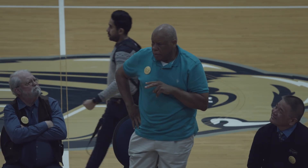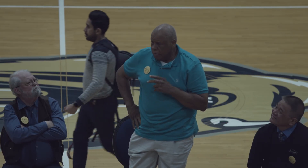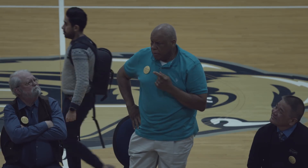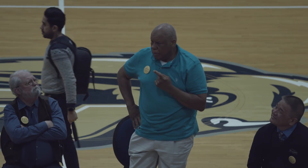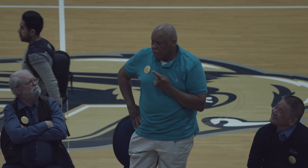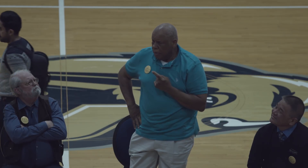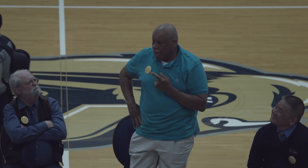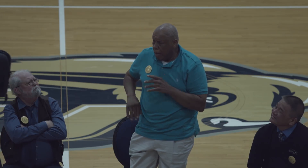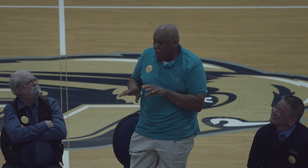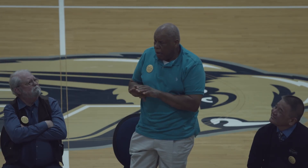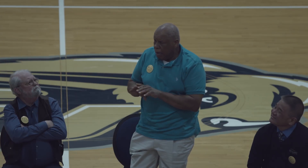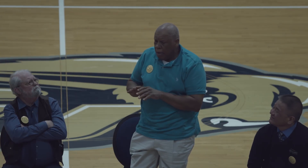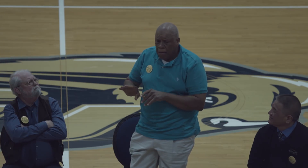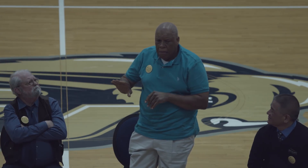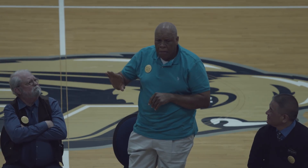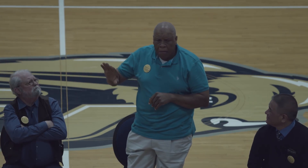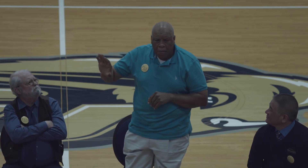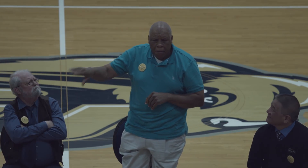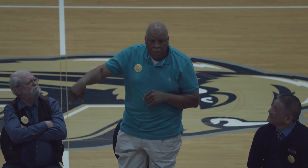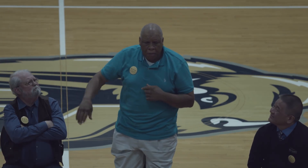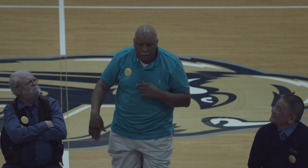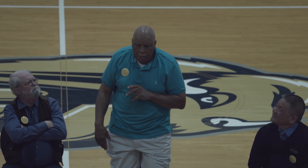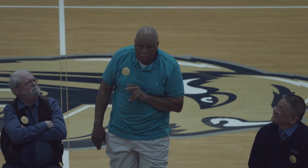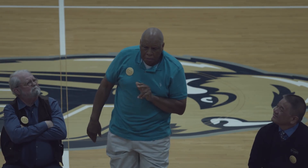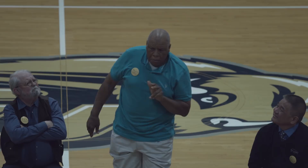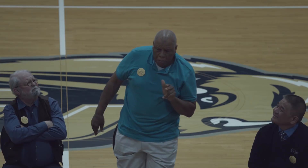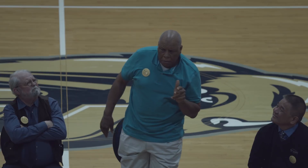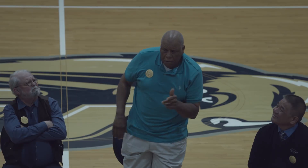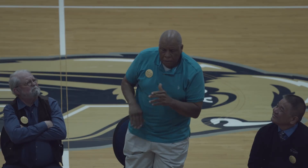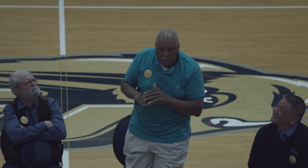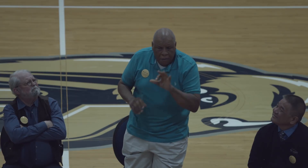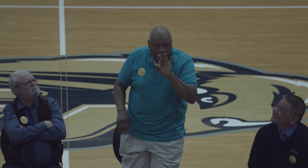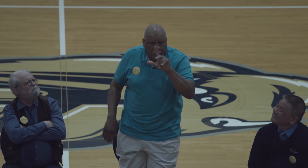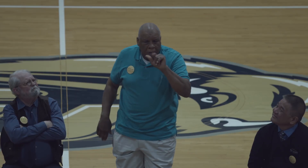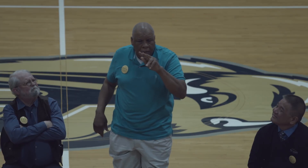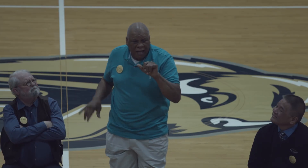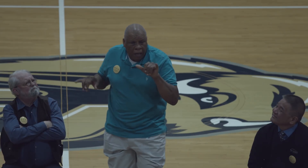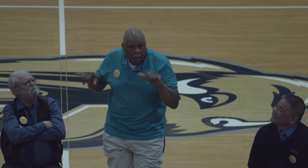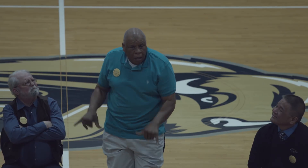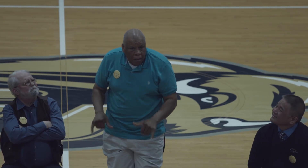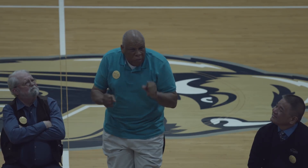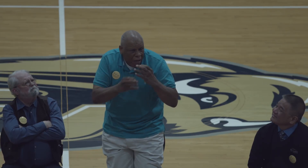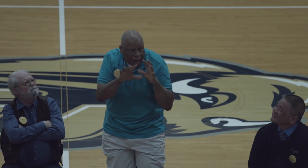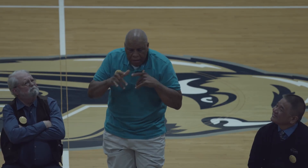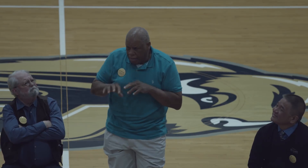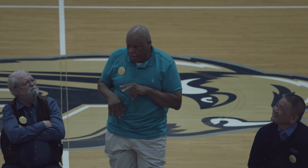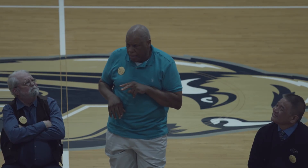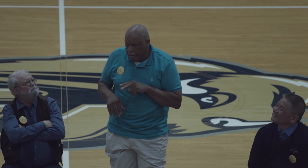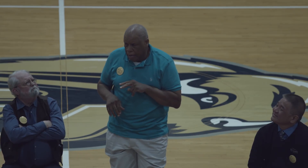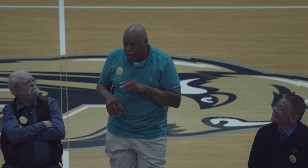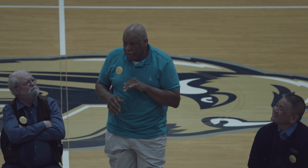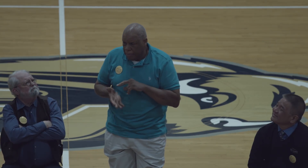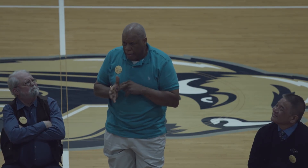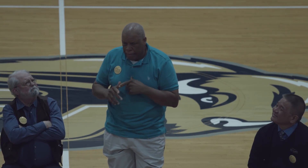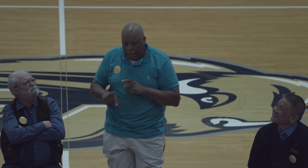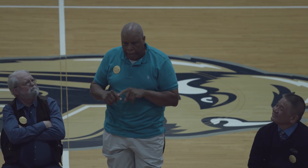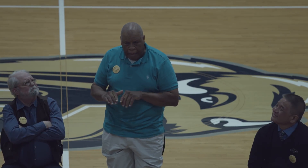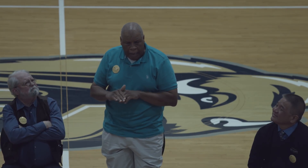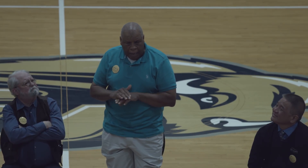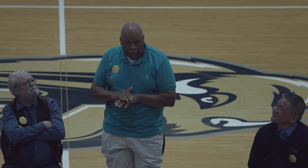And all of the buses had been hot-wired, and I wondered, who did that? And then I drove around the corner to Florida Avenue,